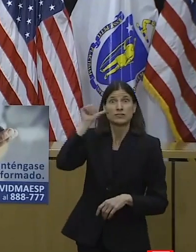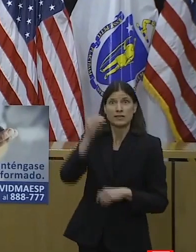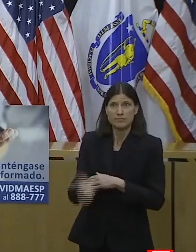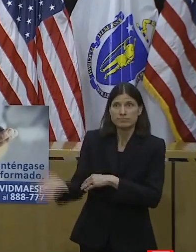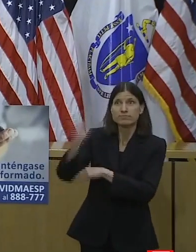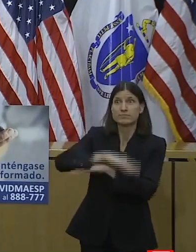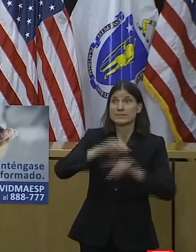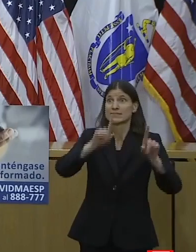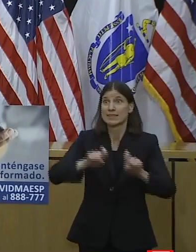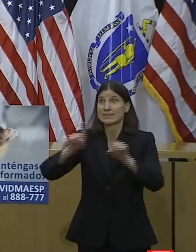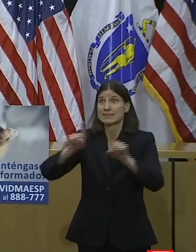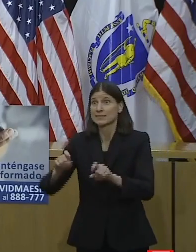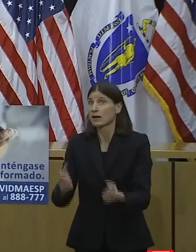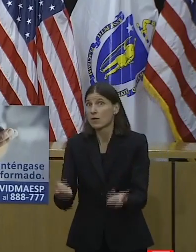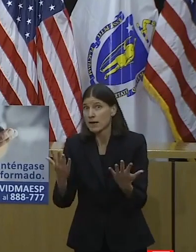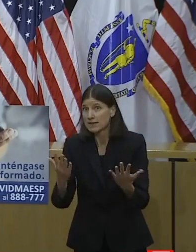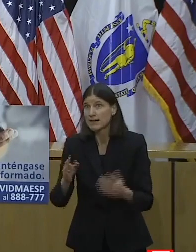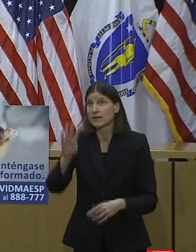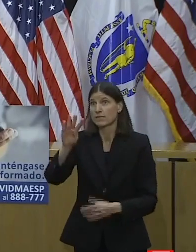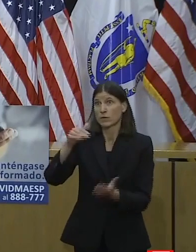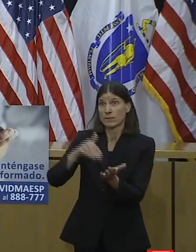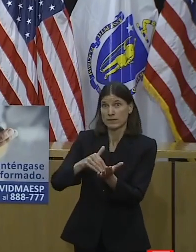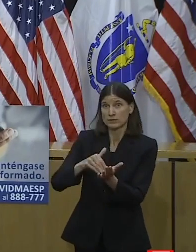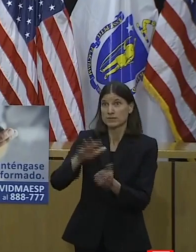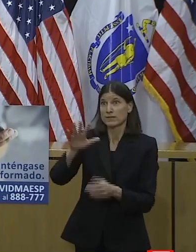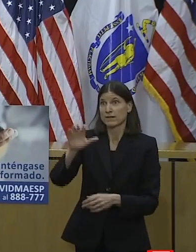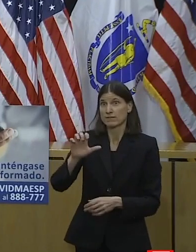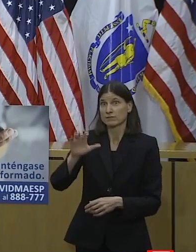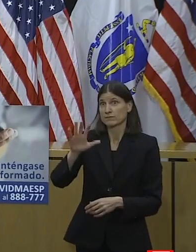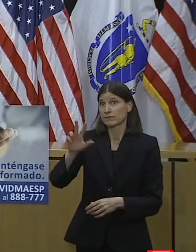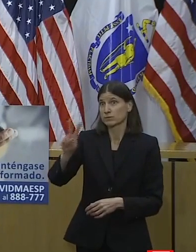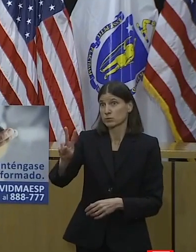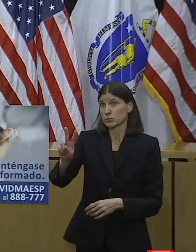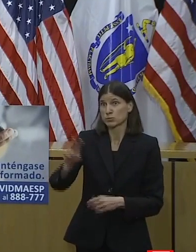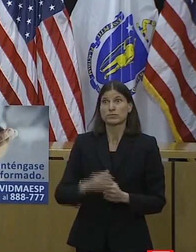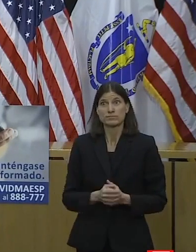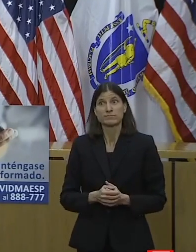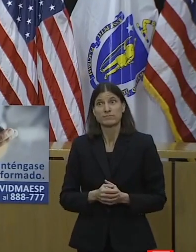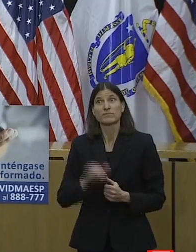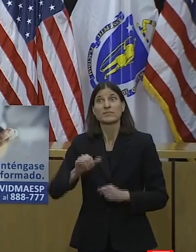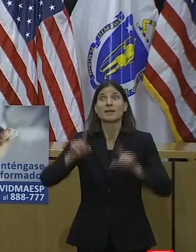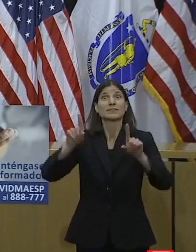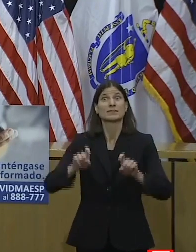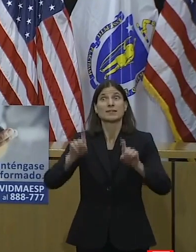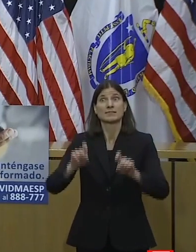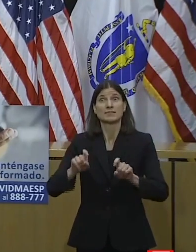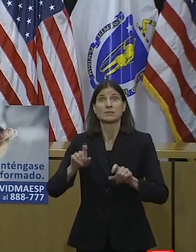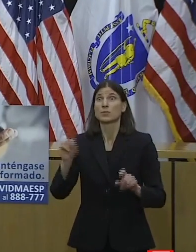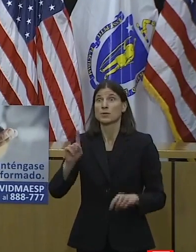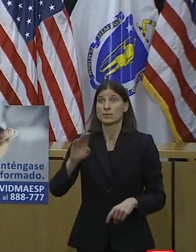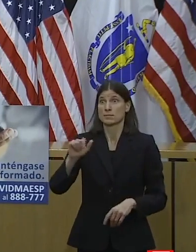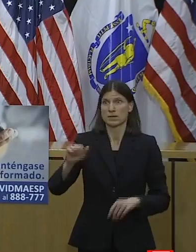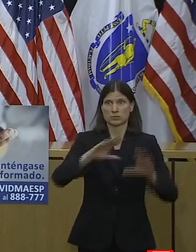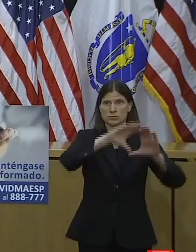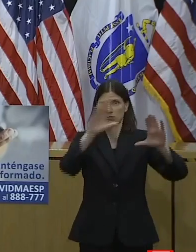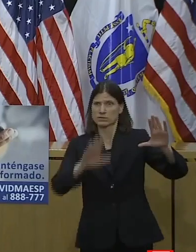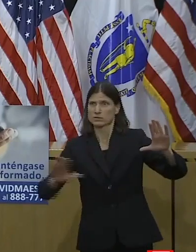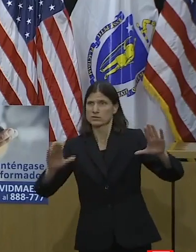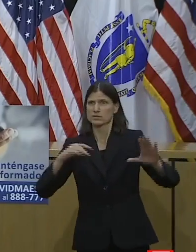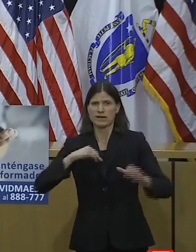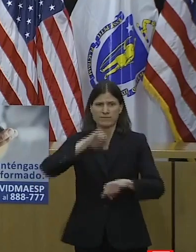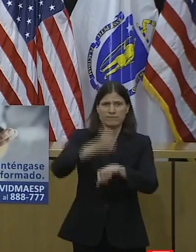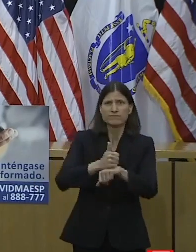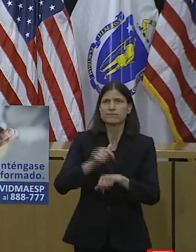across the Commonwealth, including public and private labs. This makes Massachusetts one of the leading states in the country